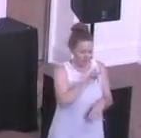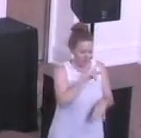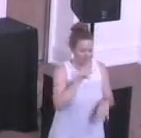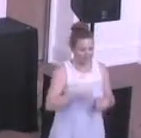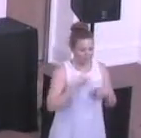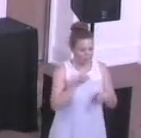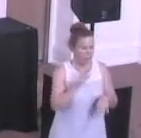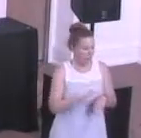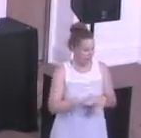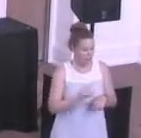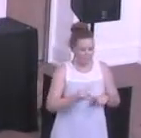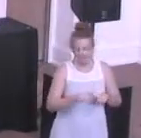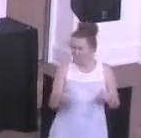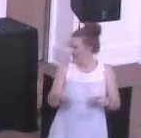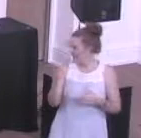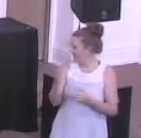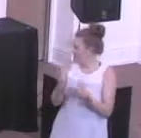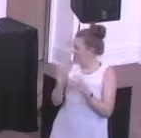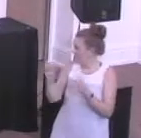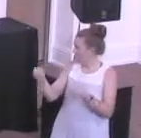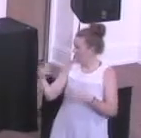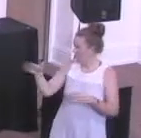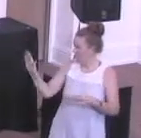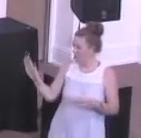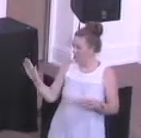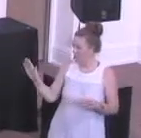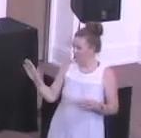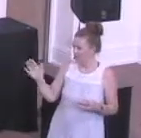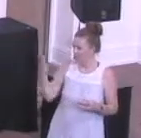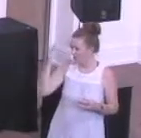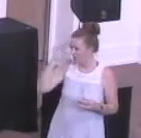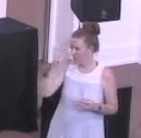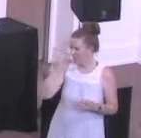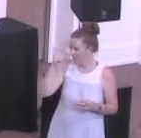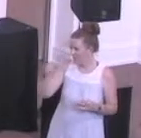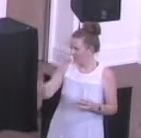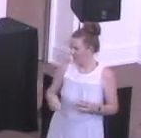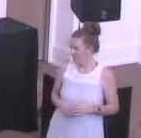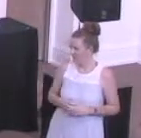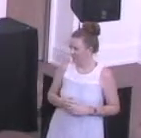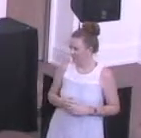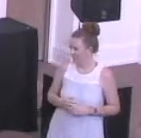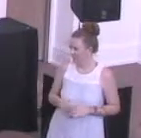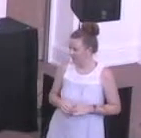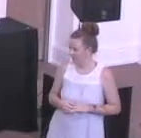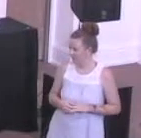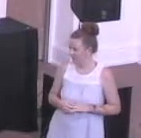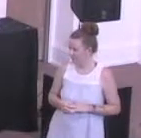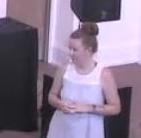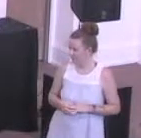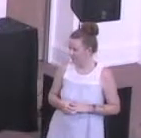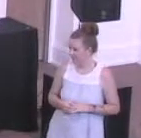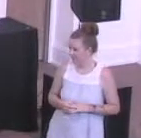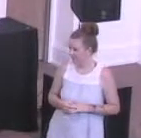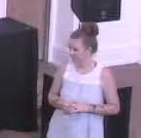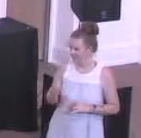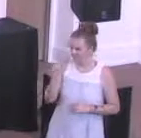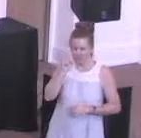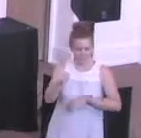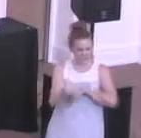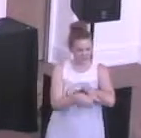there? Did someone put it away? Do you know what we're looking for, Gina? Okay. She stole